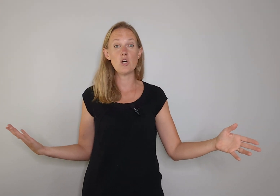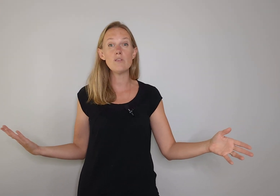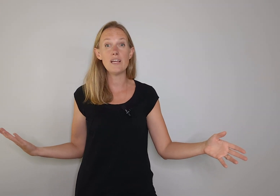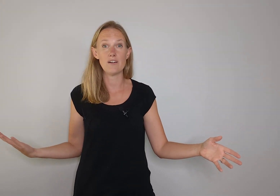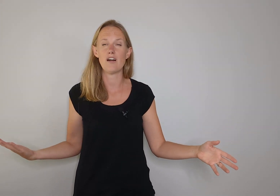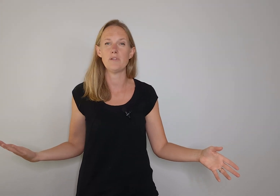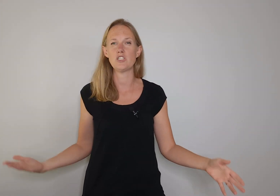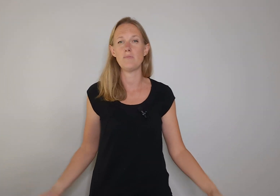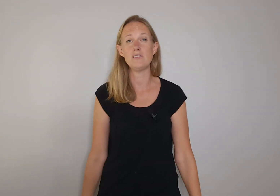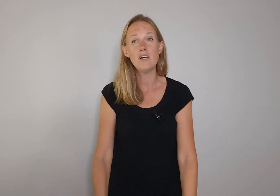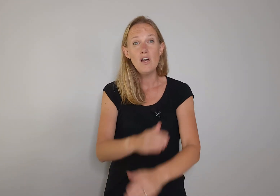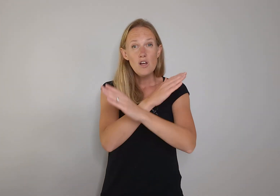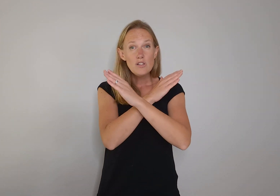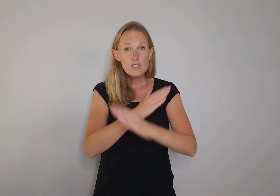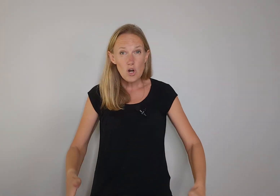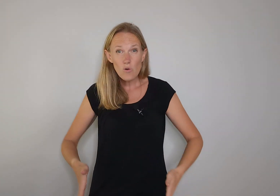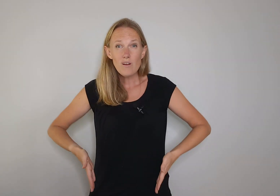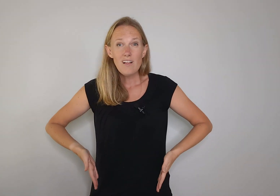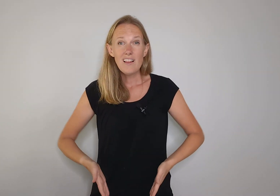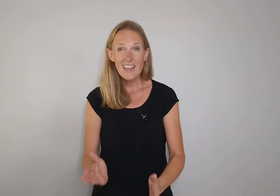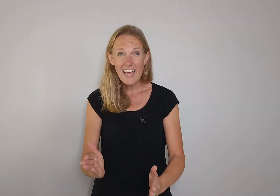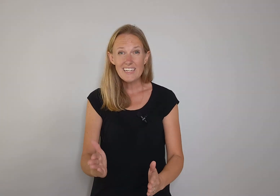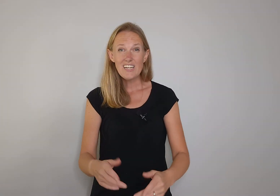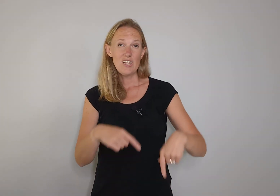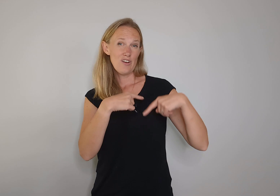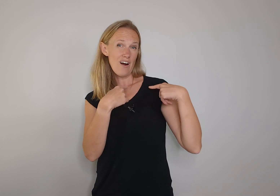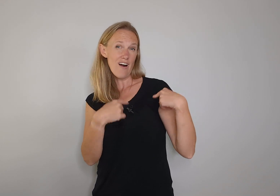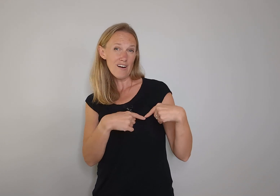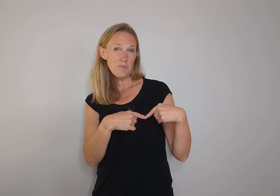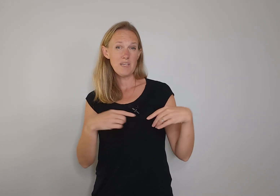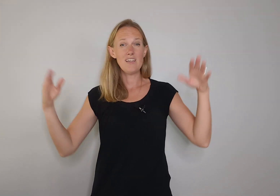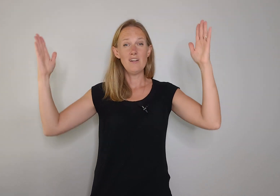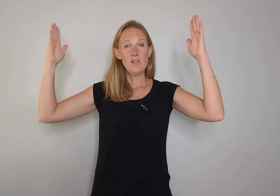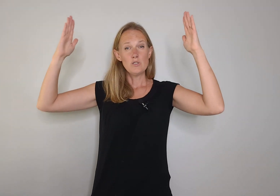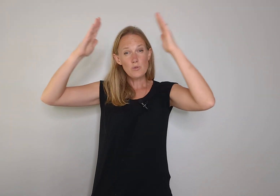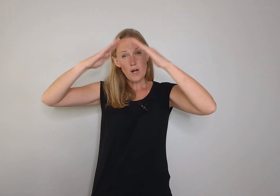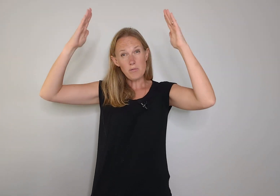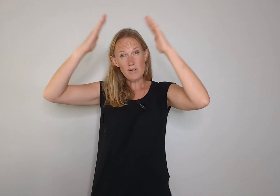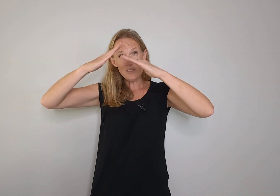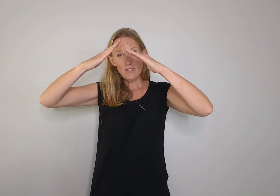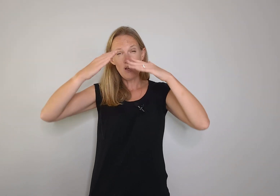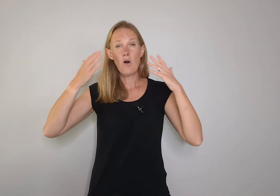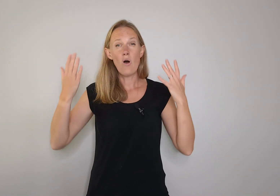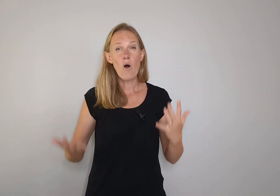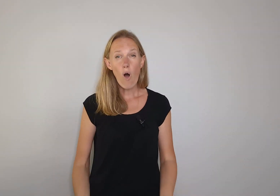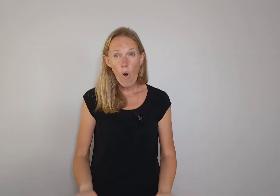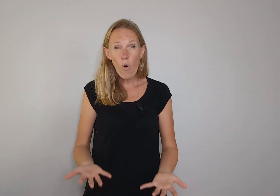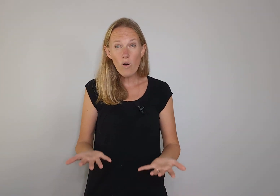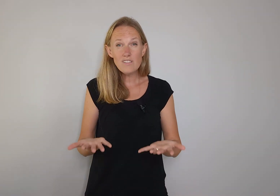don't let your heart be troubled. Don't let your heart be troubled. Hold